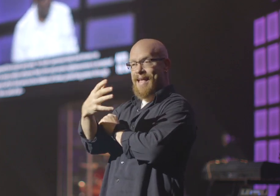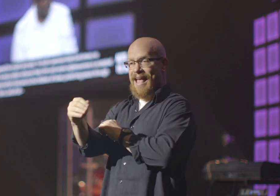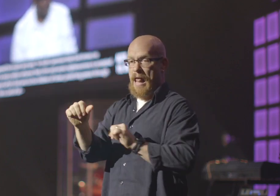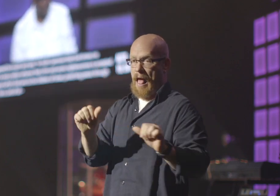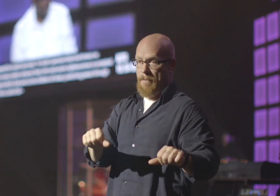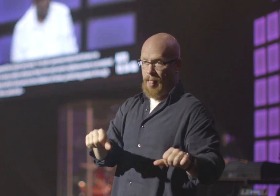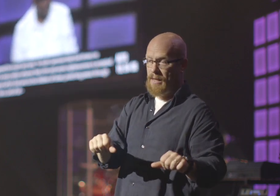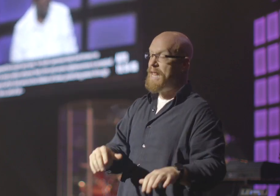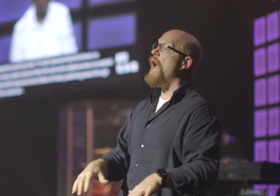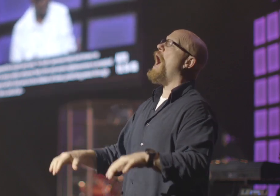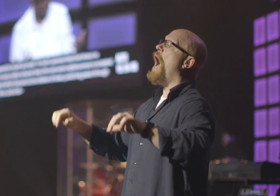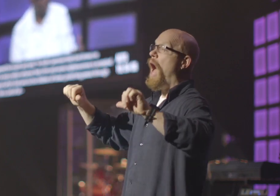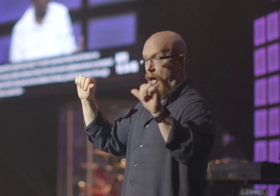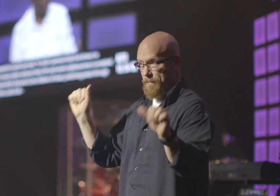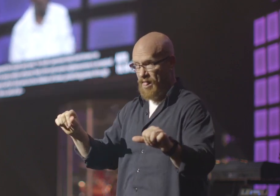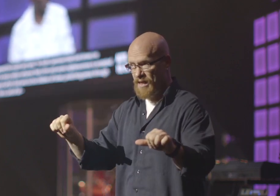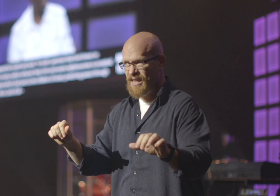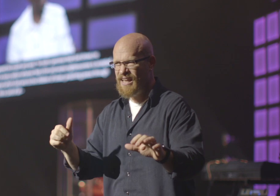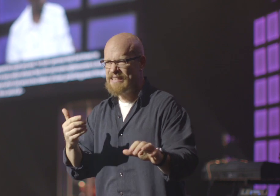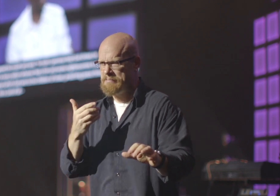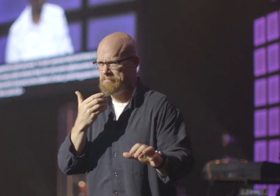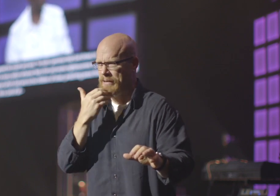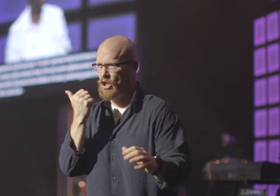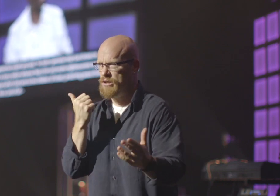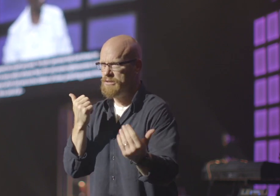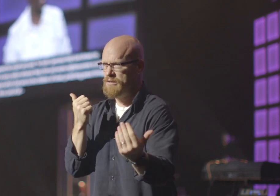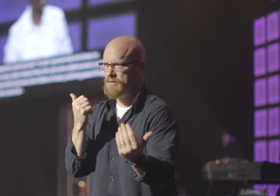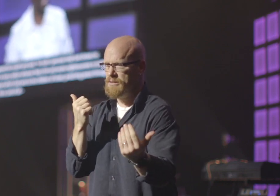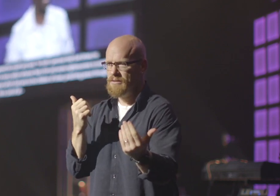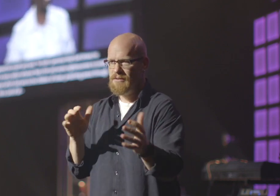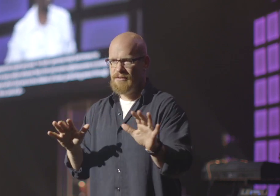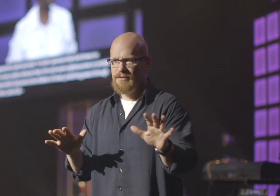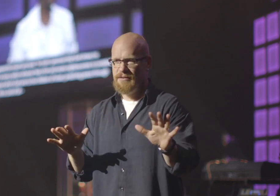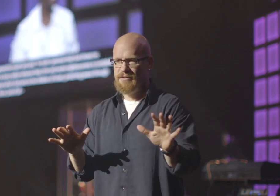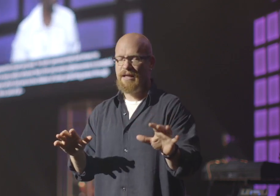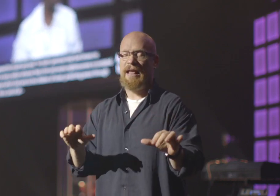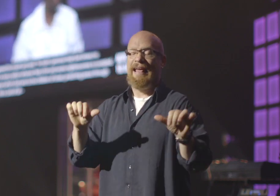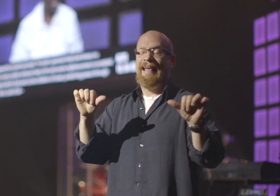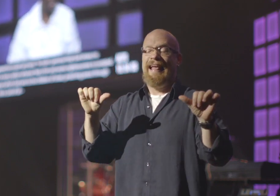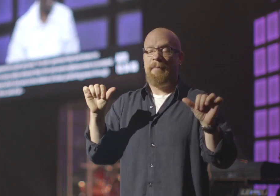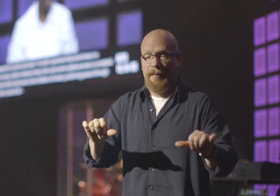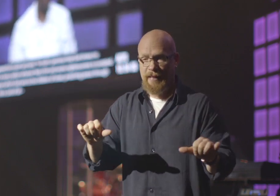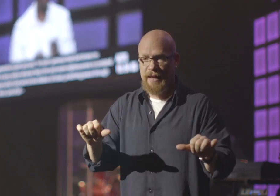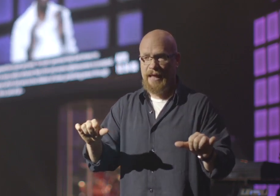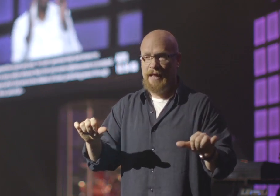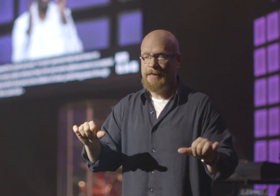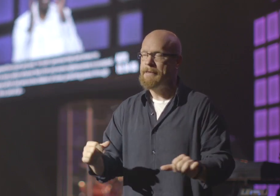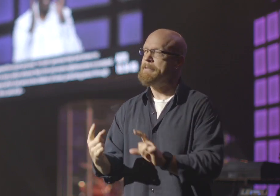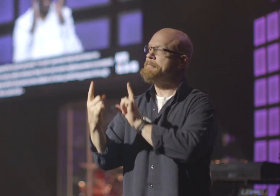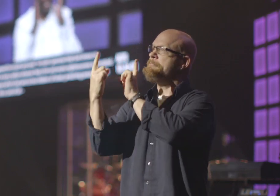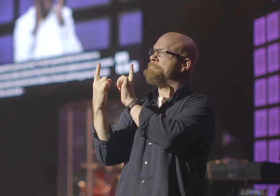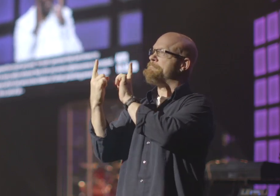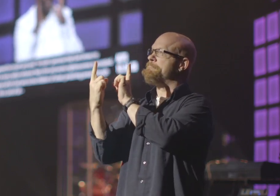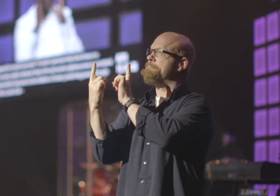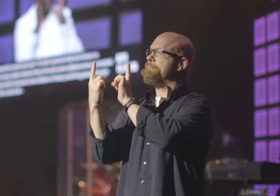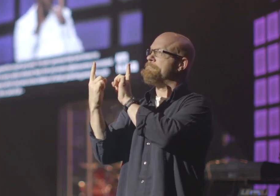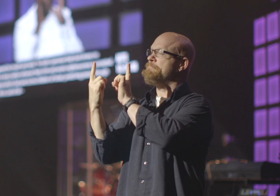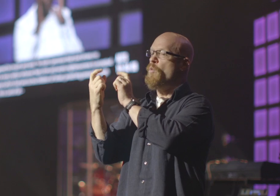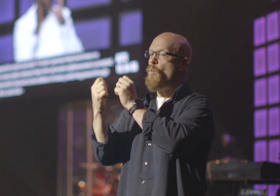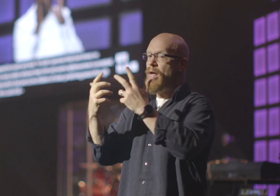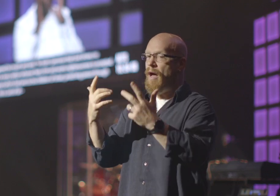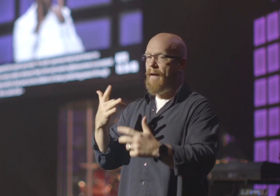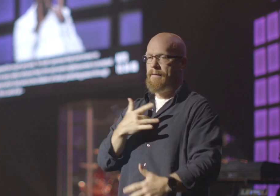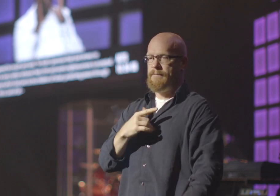ability. All right, that's a little better. The ability to stand in God's presence without any sense of